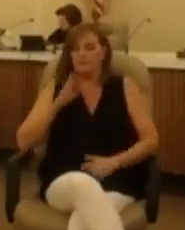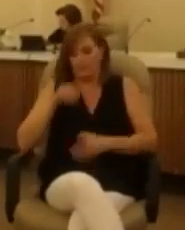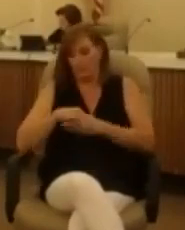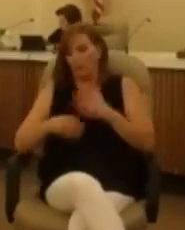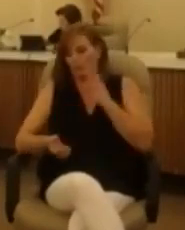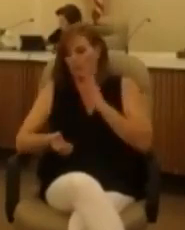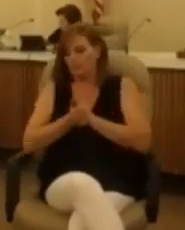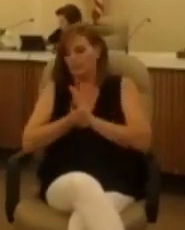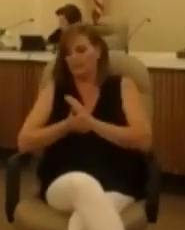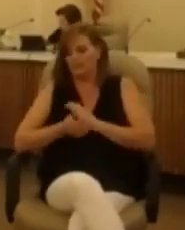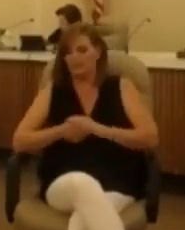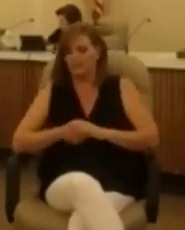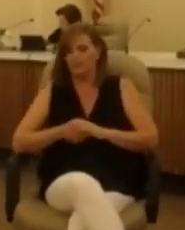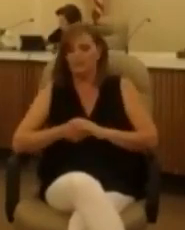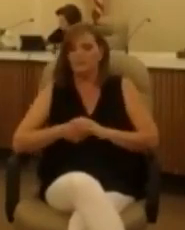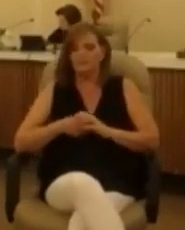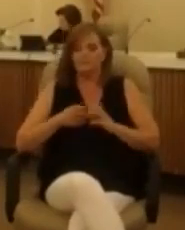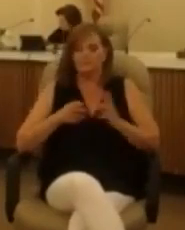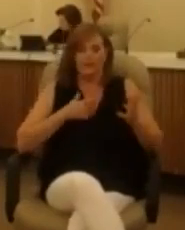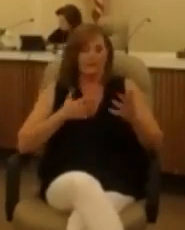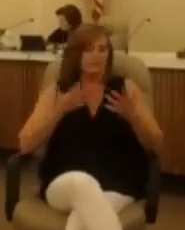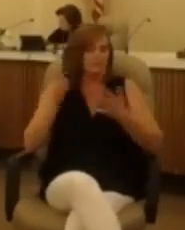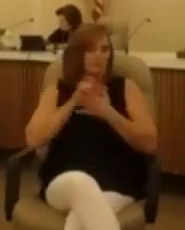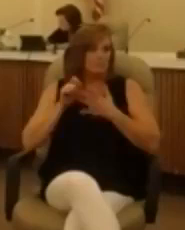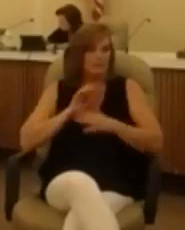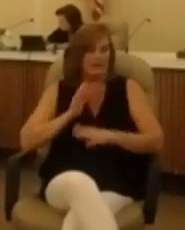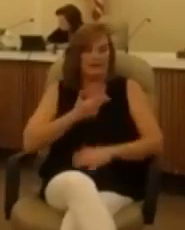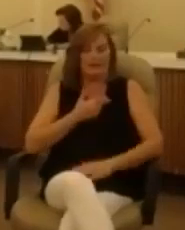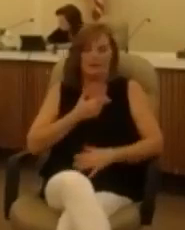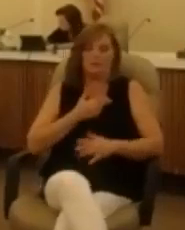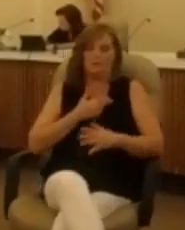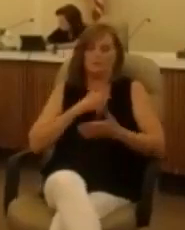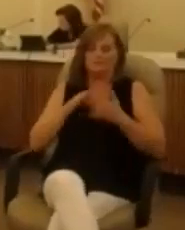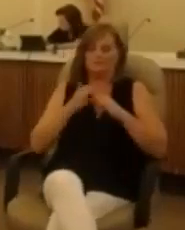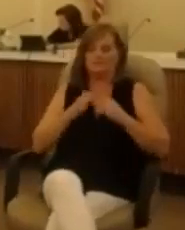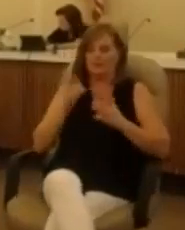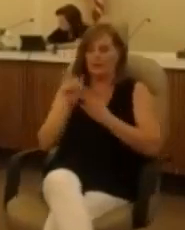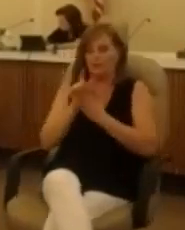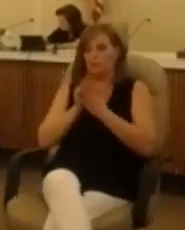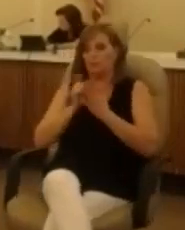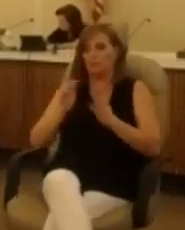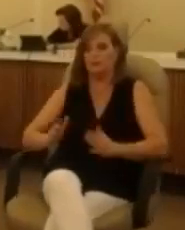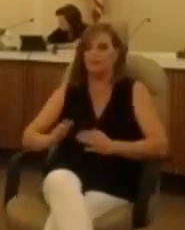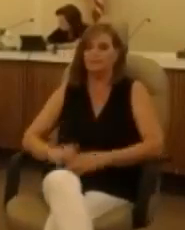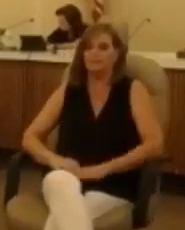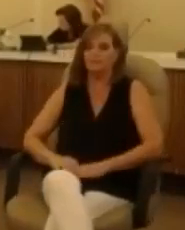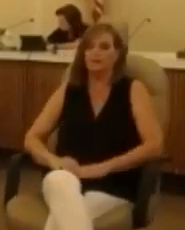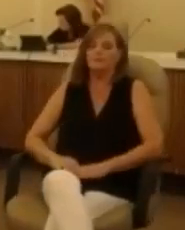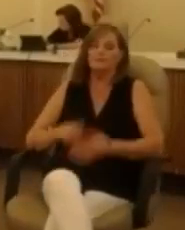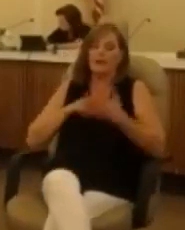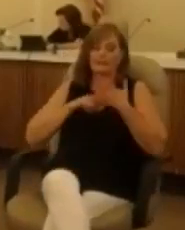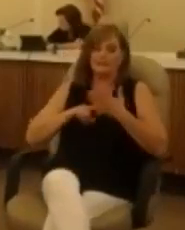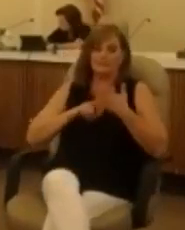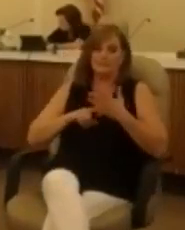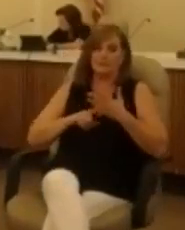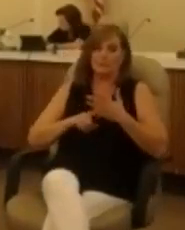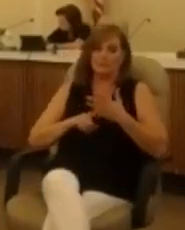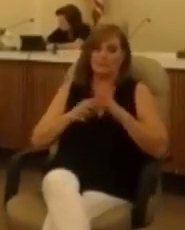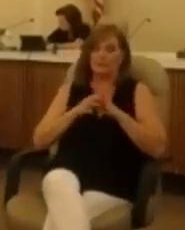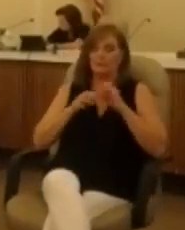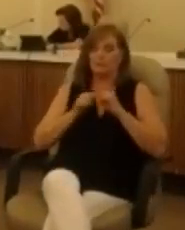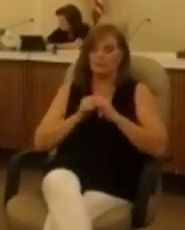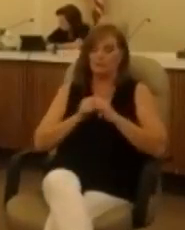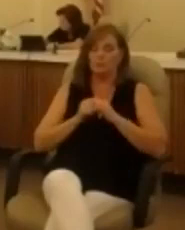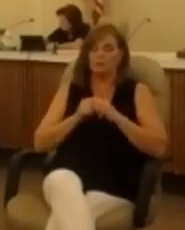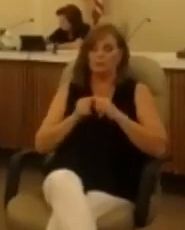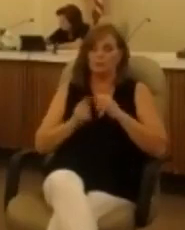as drafted by our town attorney. Second. Any discussion on the amendment?